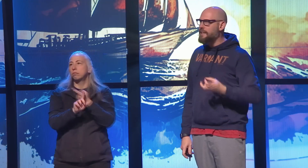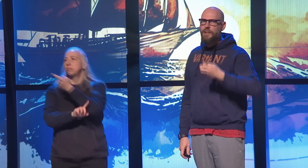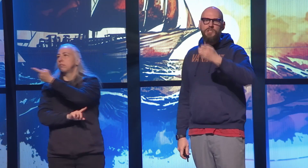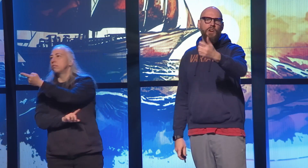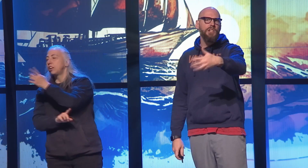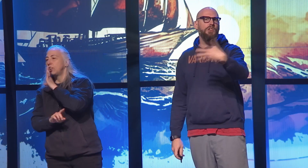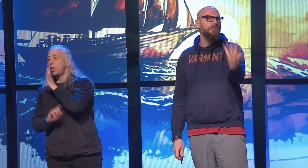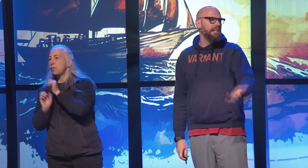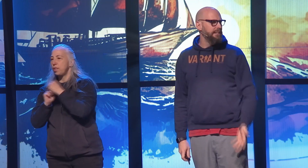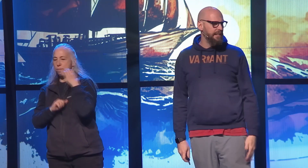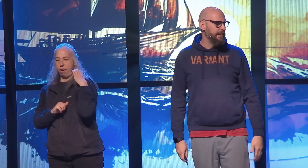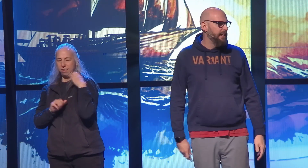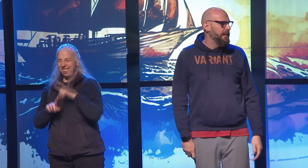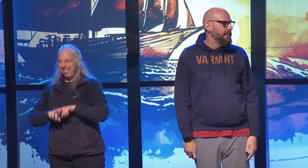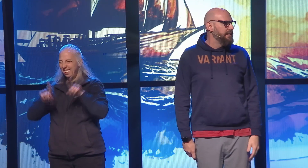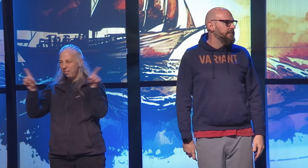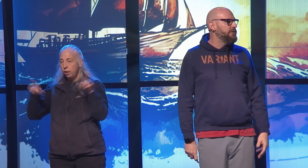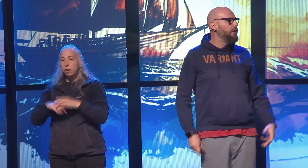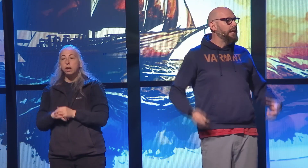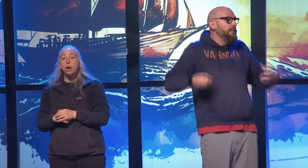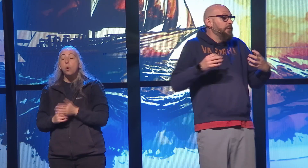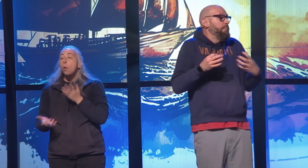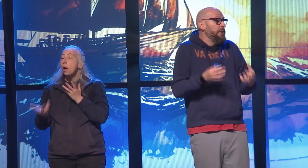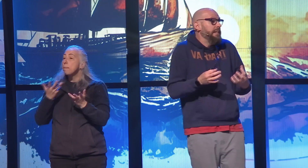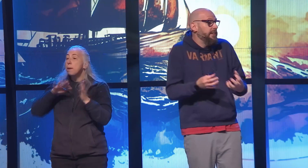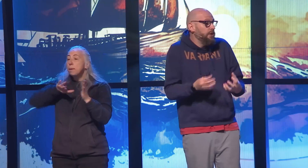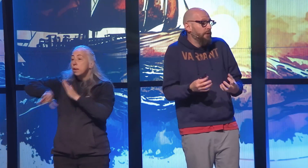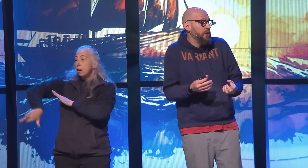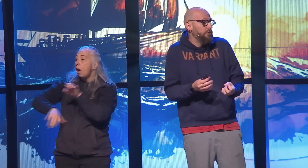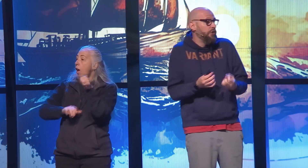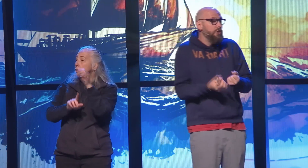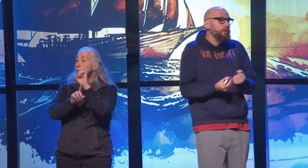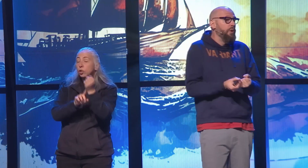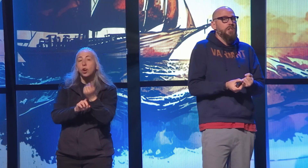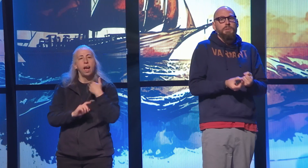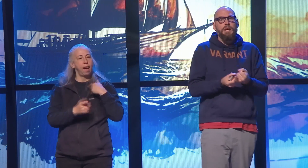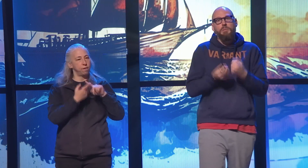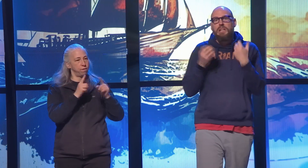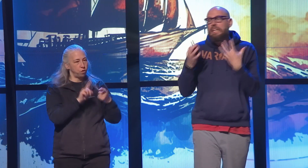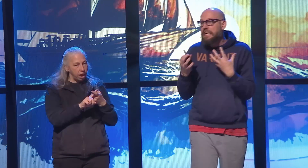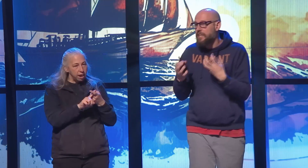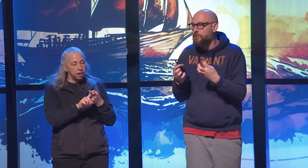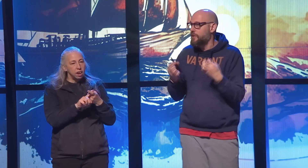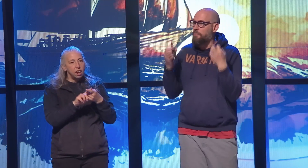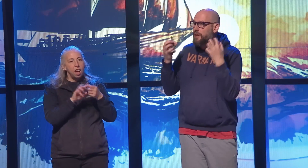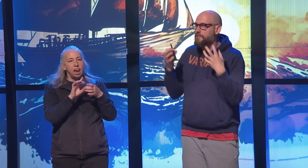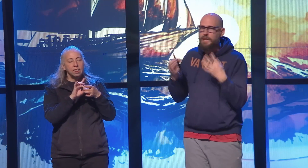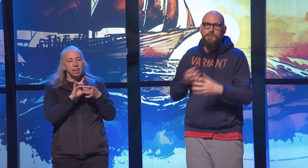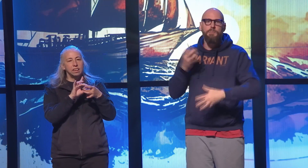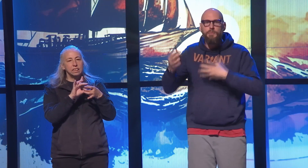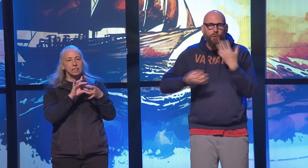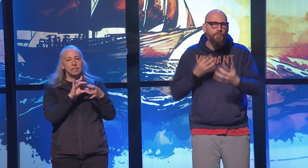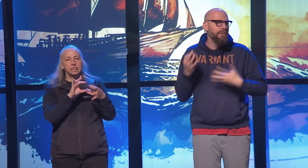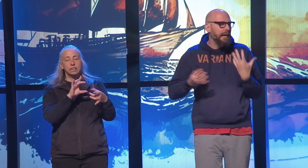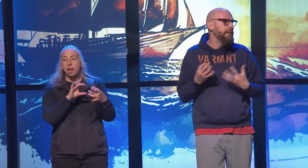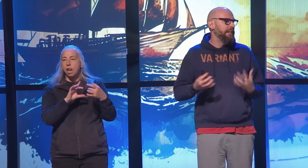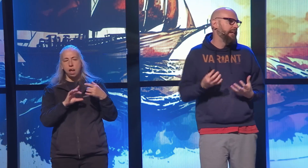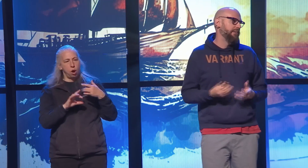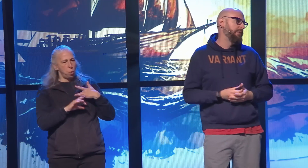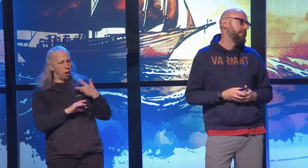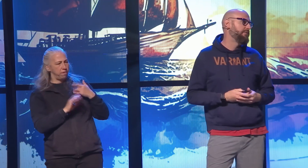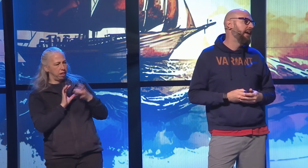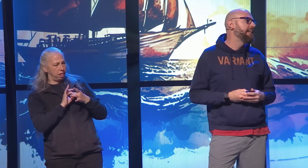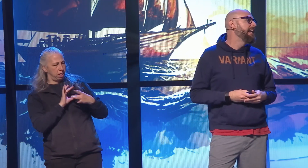have a friend and they're starting to grow distant. And so if your personality is over control, you do what? You become clingy and you start pressuring them to spend more and more